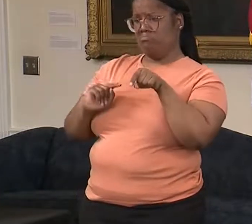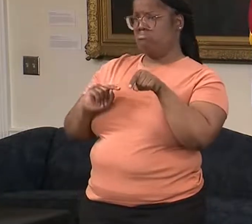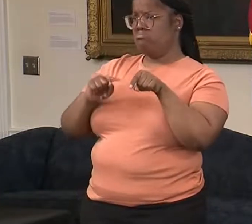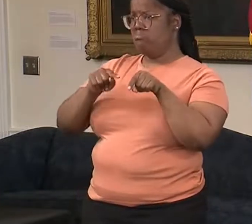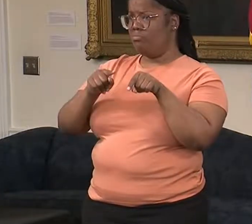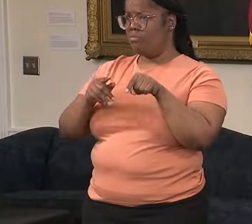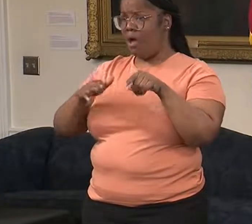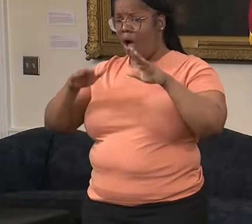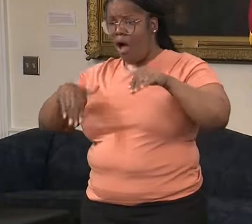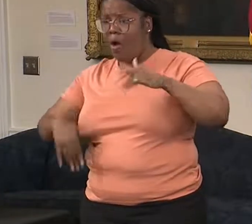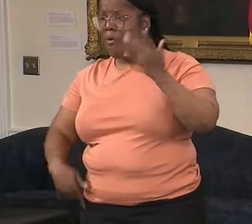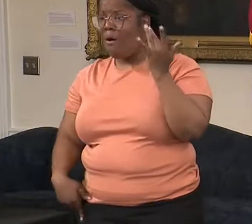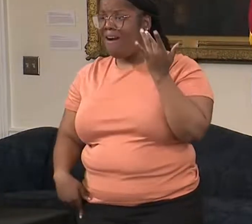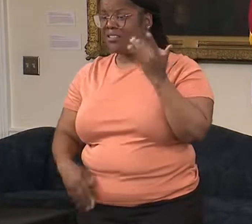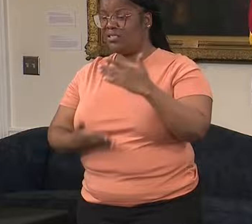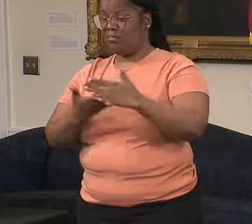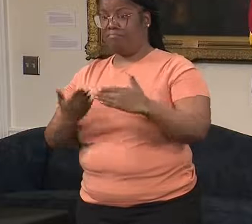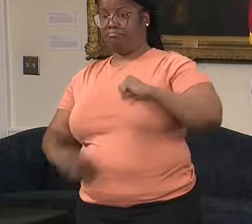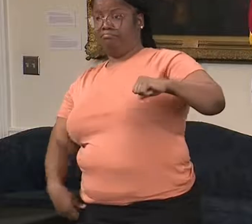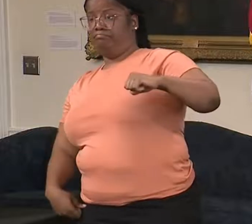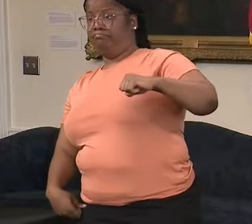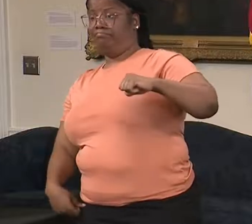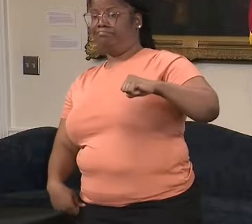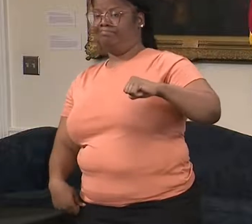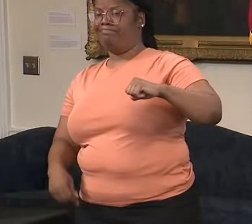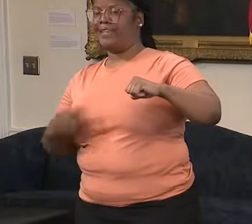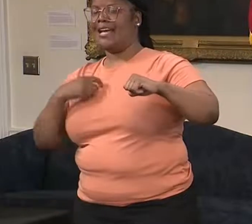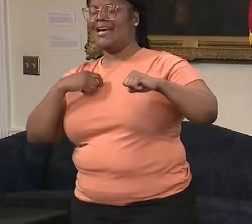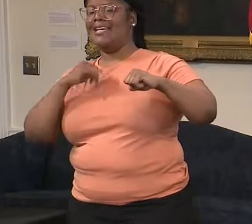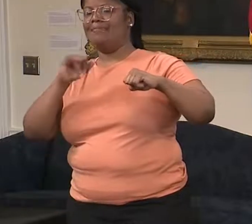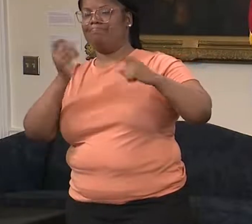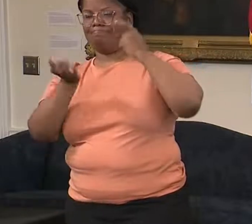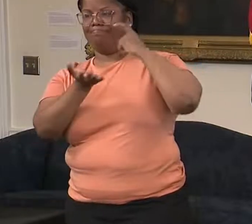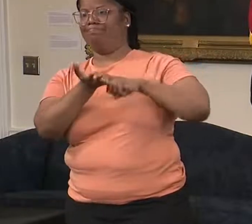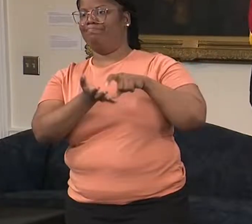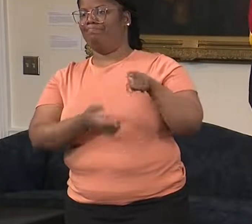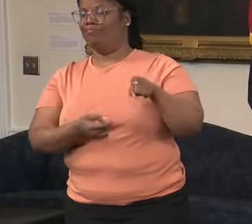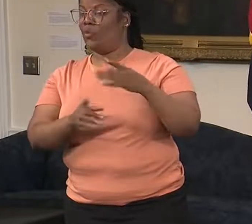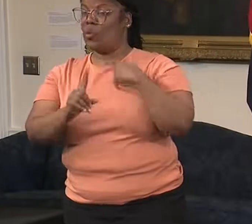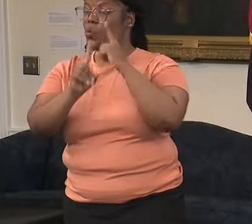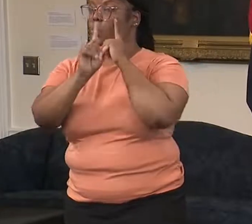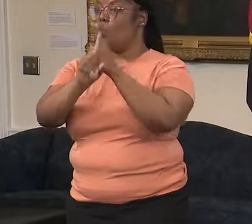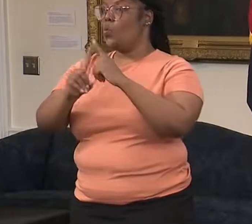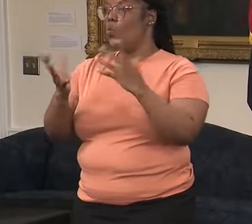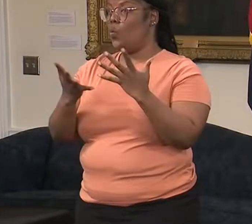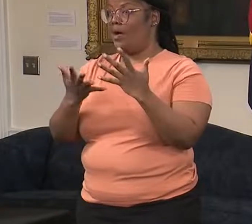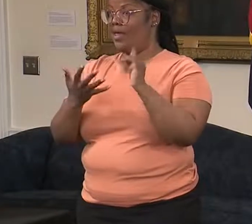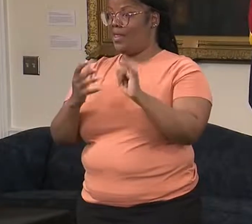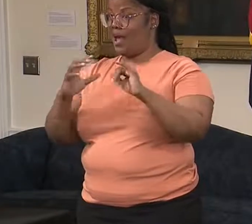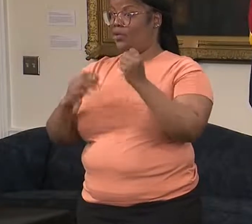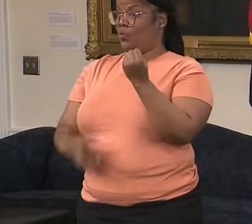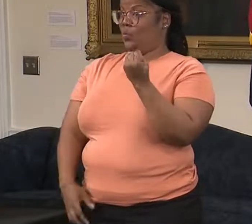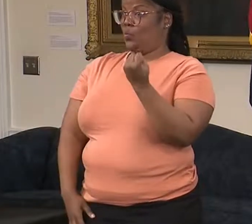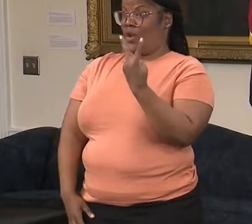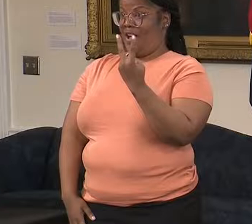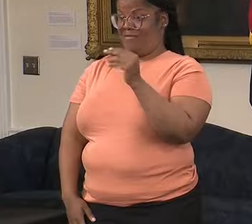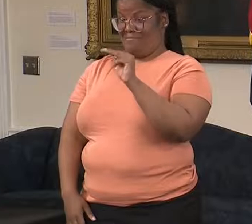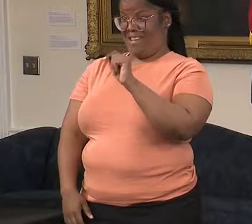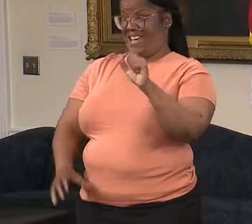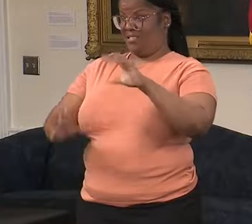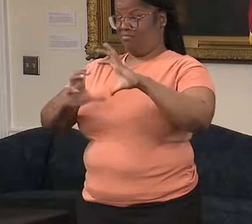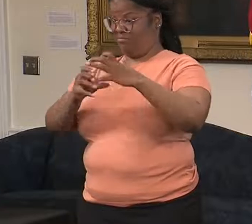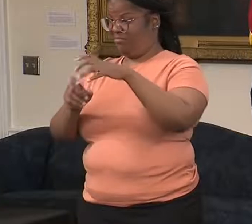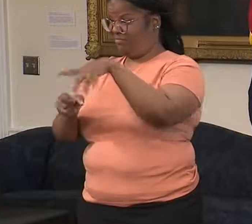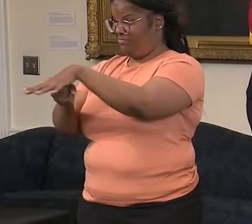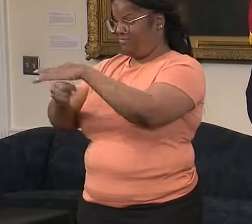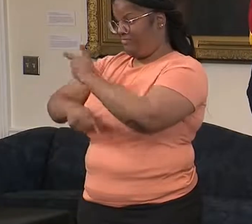bigger and bigger groups. Our goal is to eliminate and wind down and shut down all of these 12 mass vac sites so that the few remaining